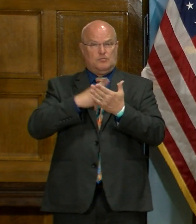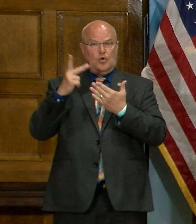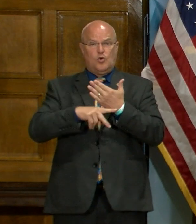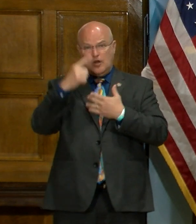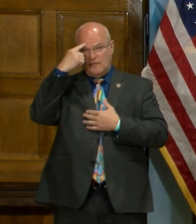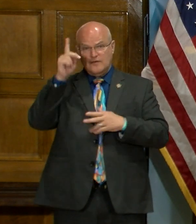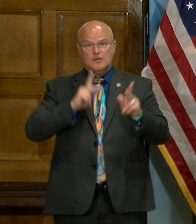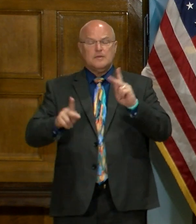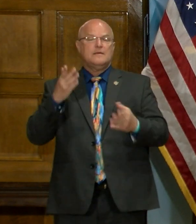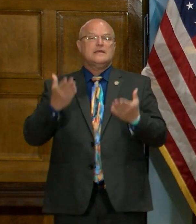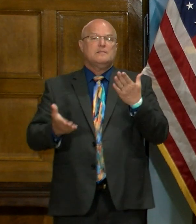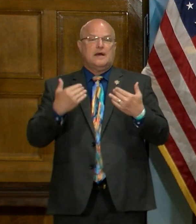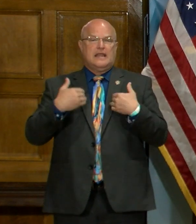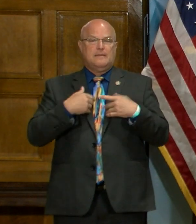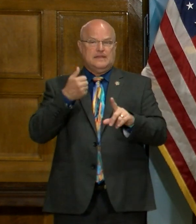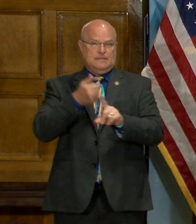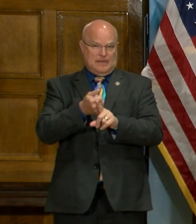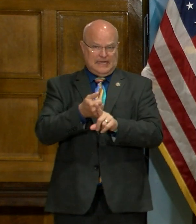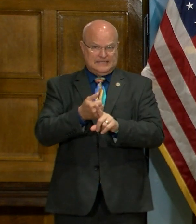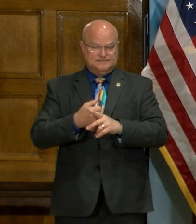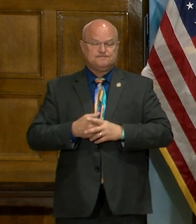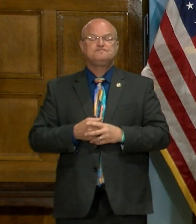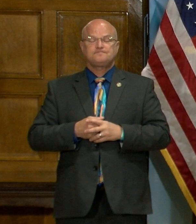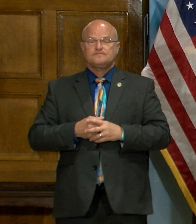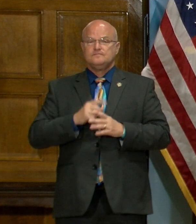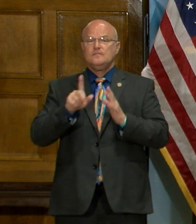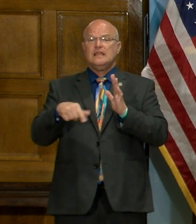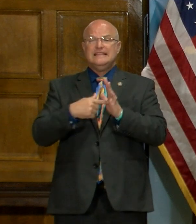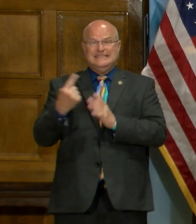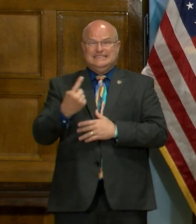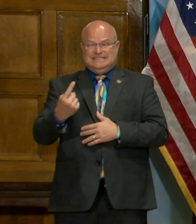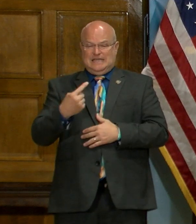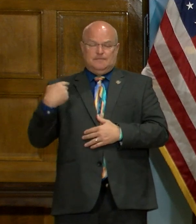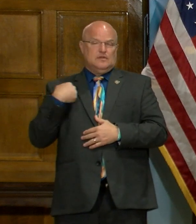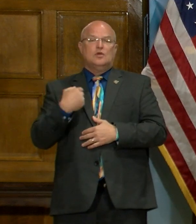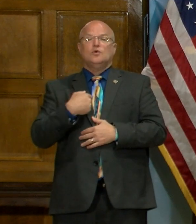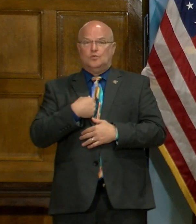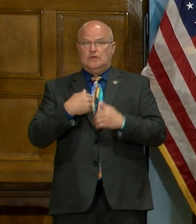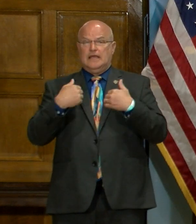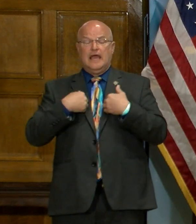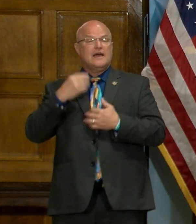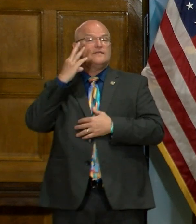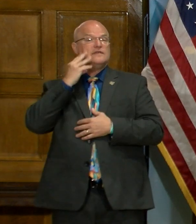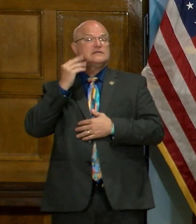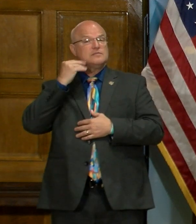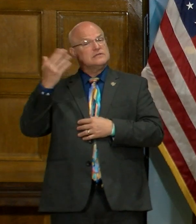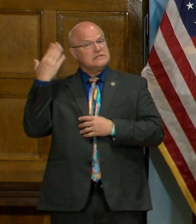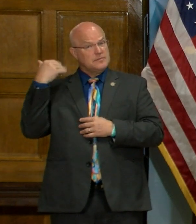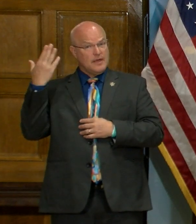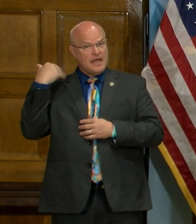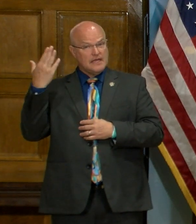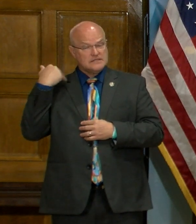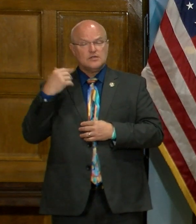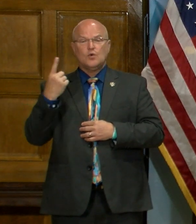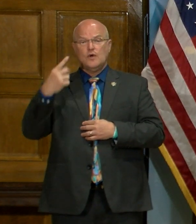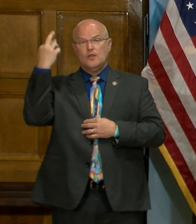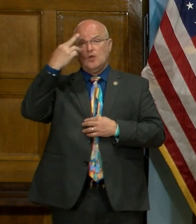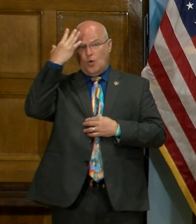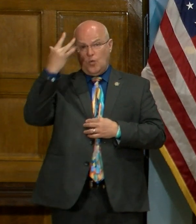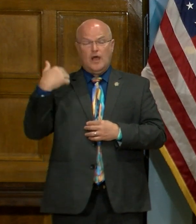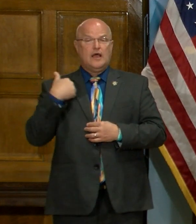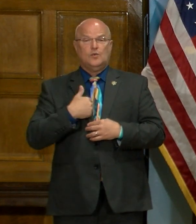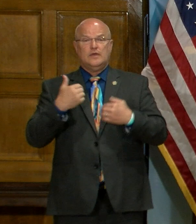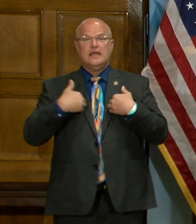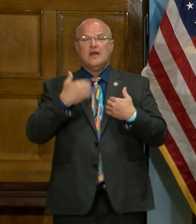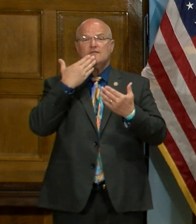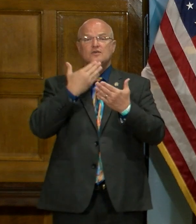program for those that might have been impacted. This is something we have some experience with. That's one of the reasons that we